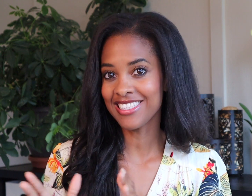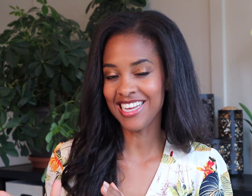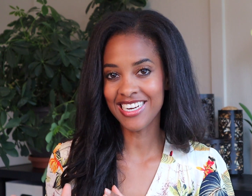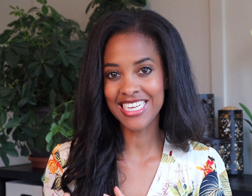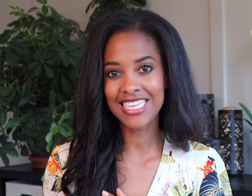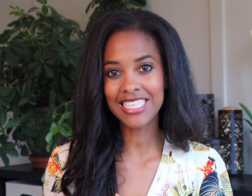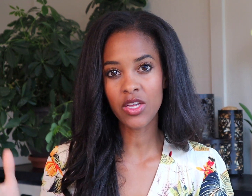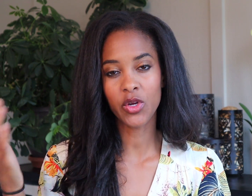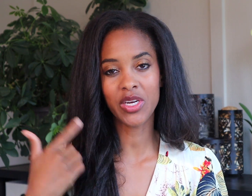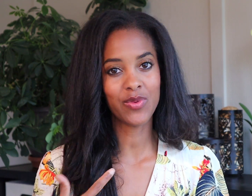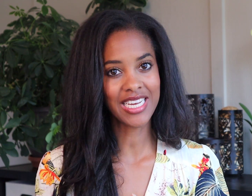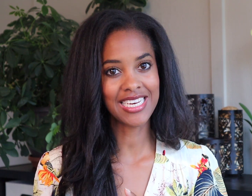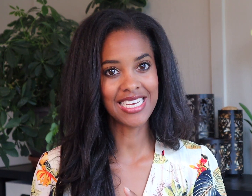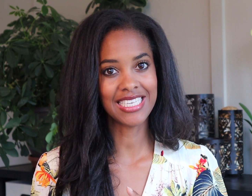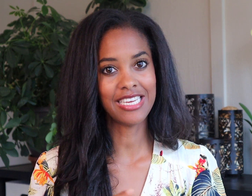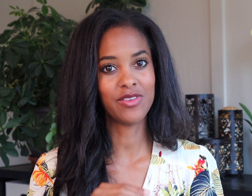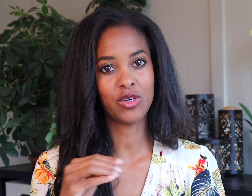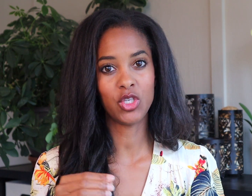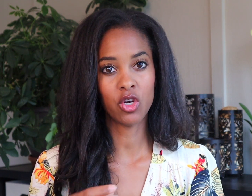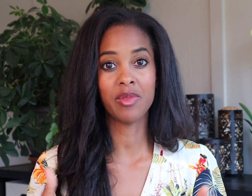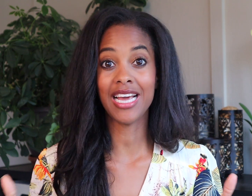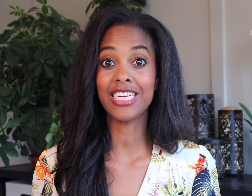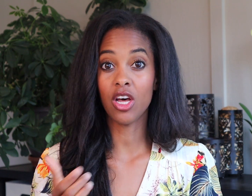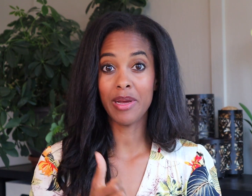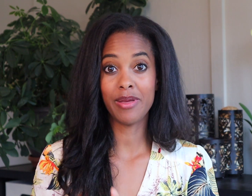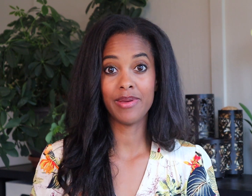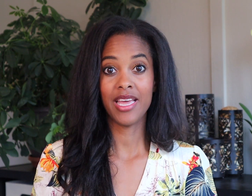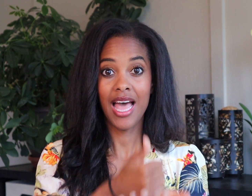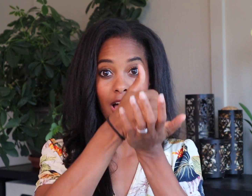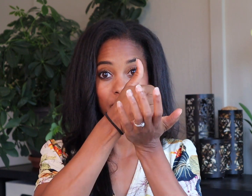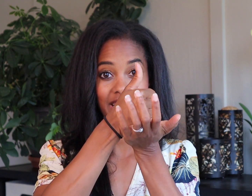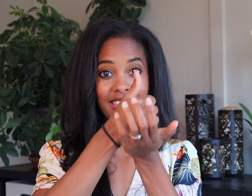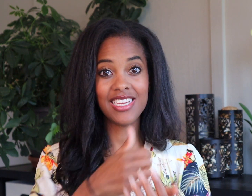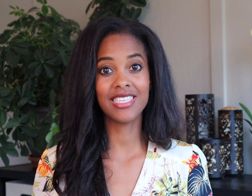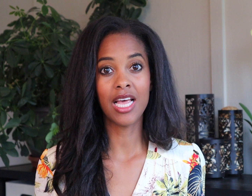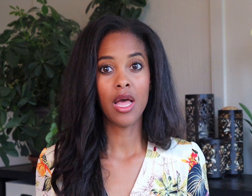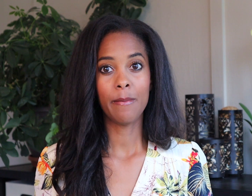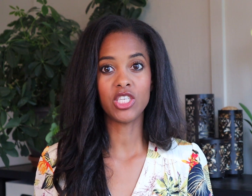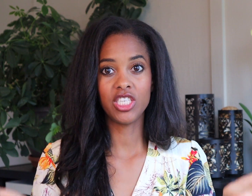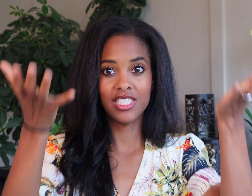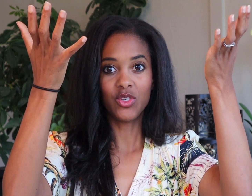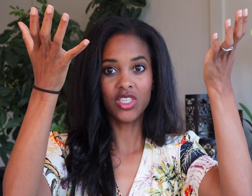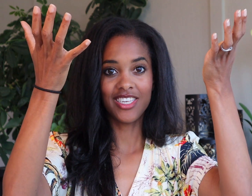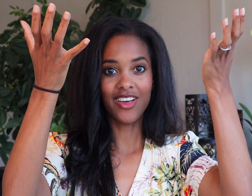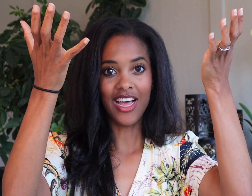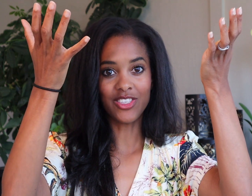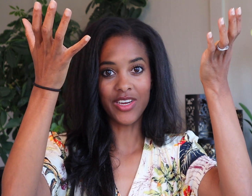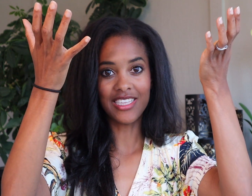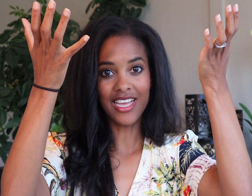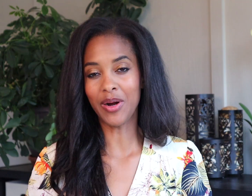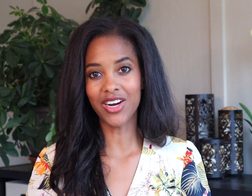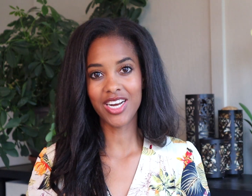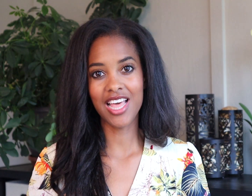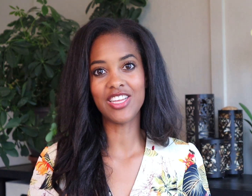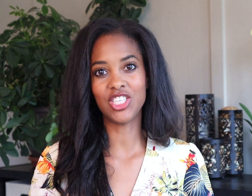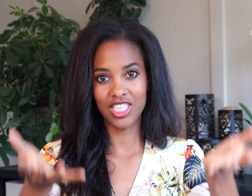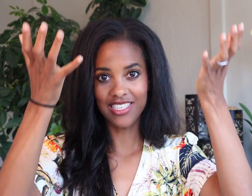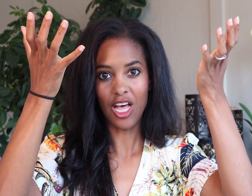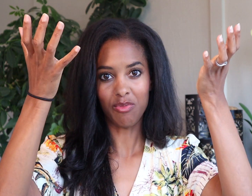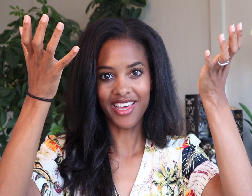sign is. You're gonna recognize it even though you show them, like I taught my baby help like this, but she usually has her hands apart and then she does help like